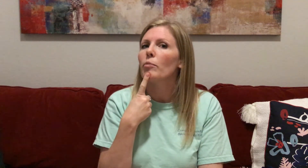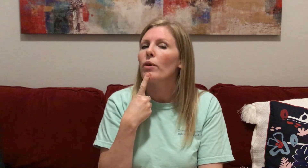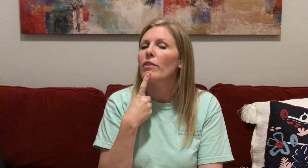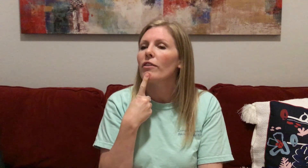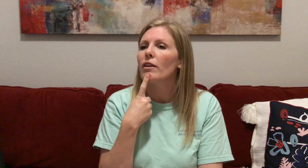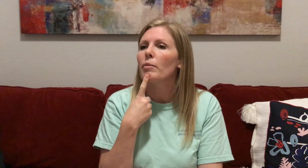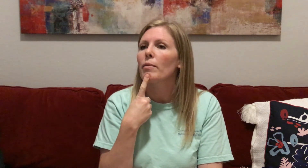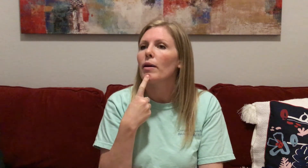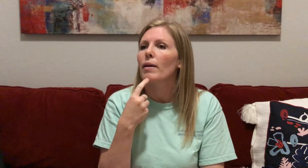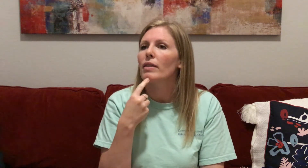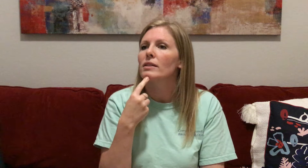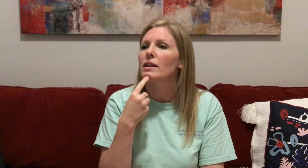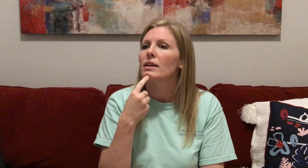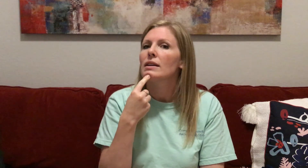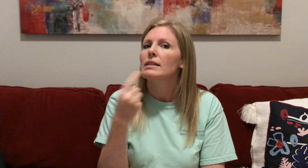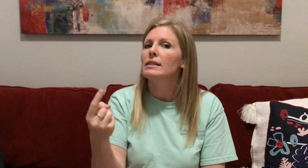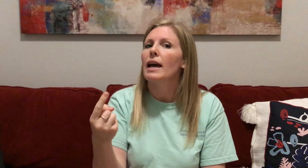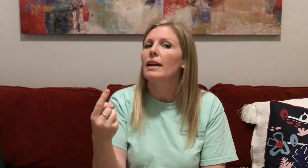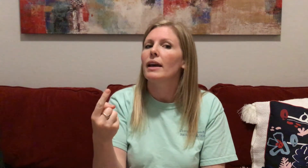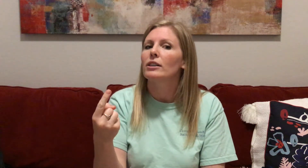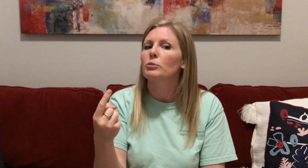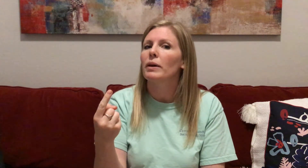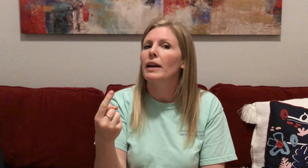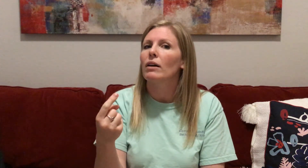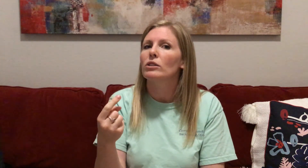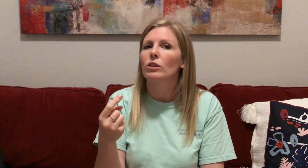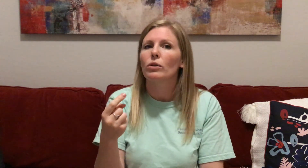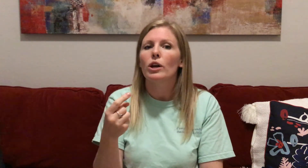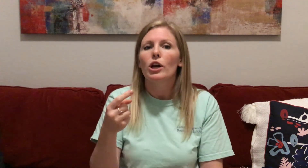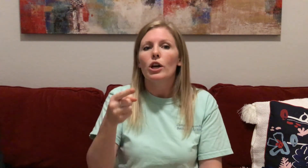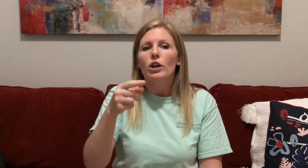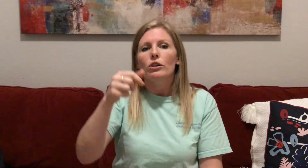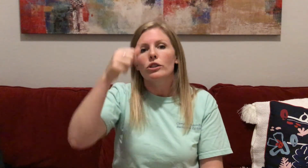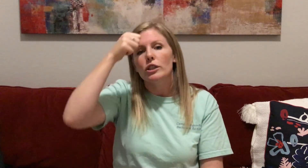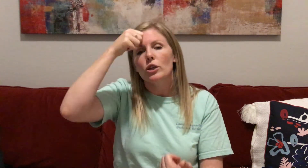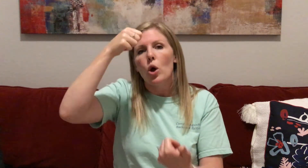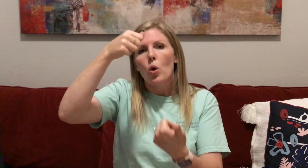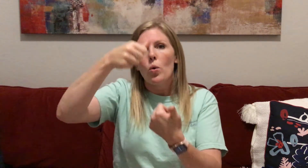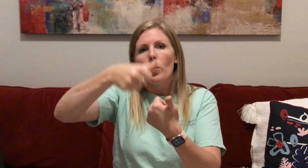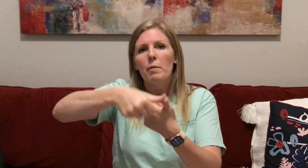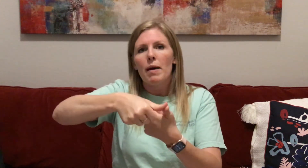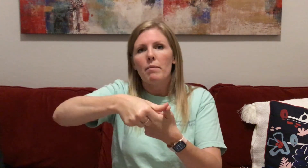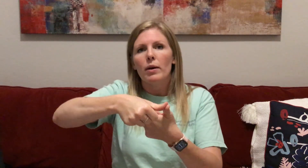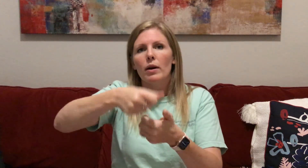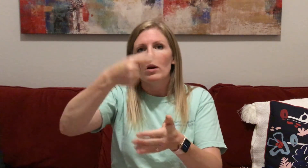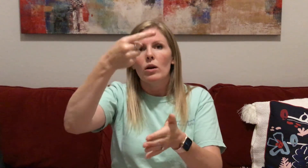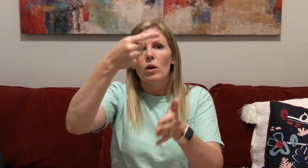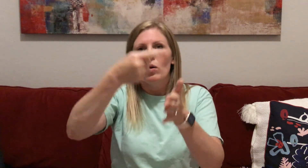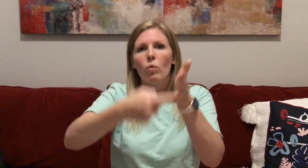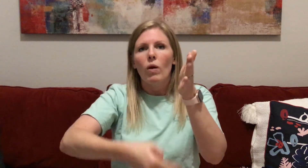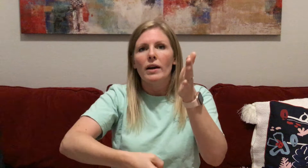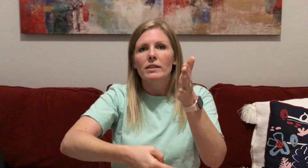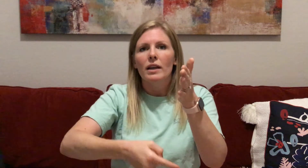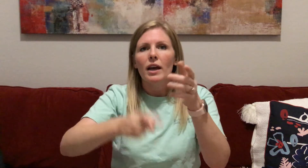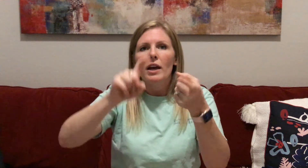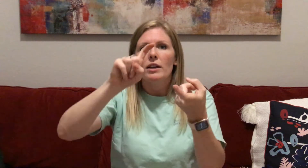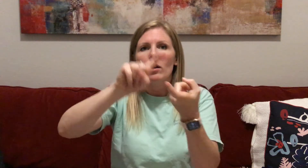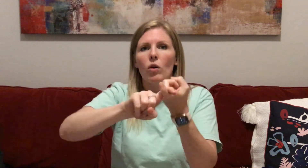pointer finger up here by your mouth and say, said, and just bring it out. So you just remember what your